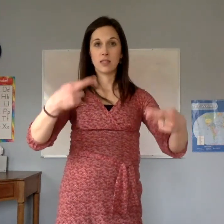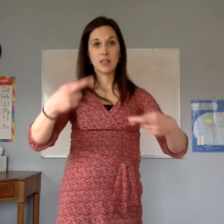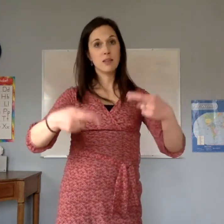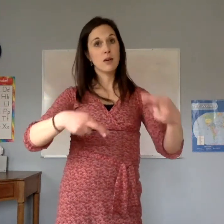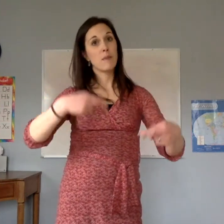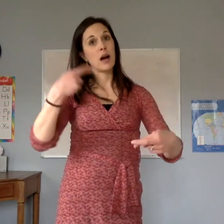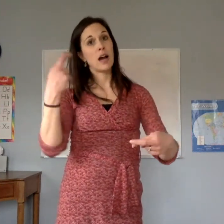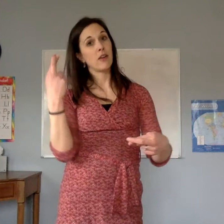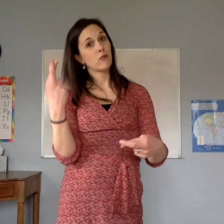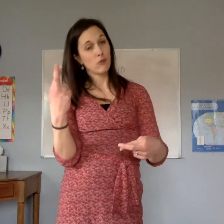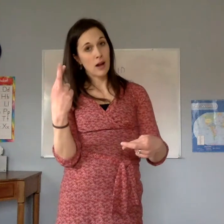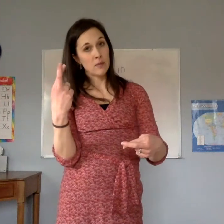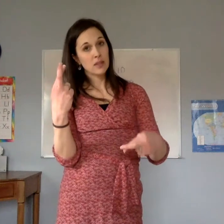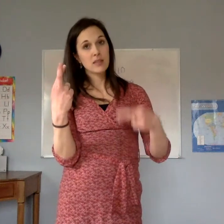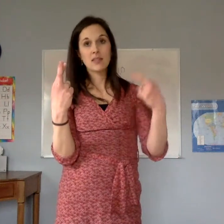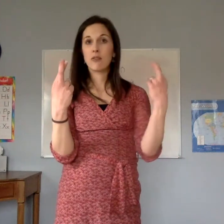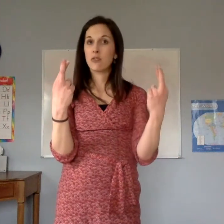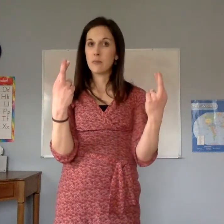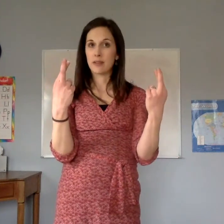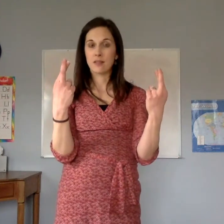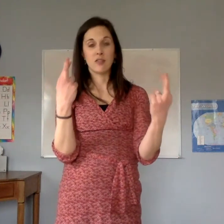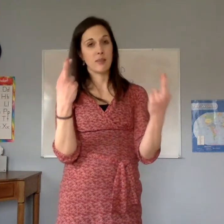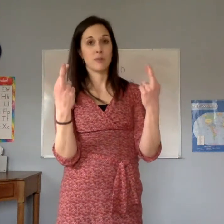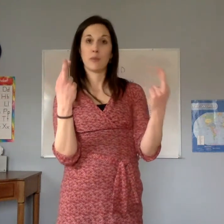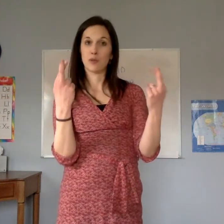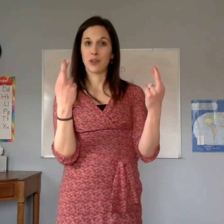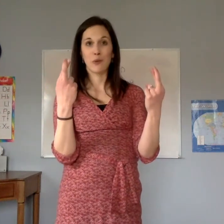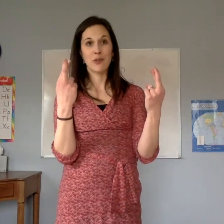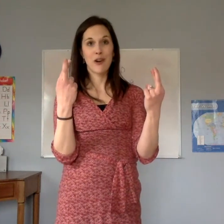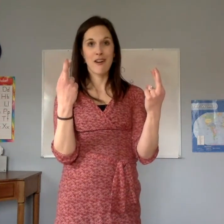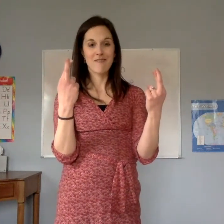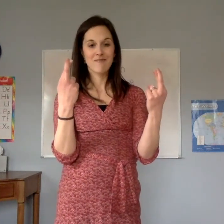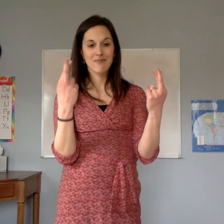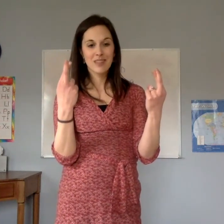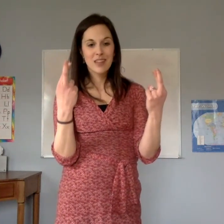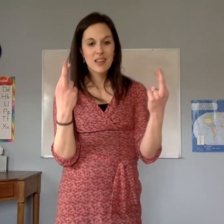founded by Romulus and Remus. Their names both start with R.